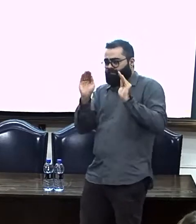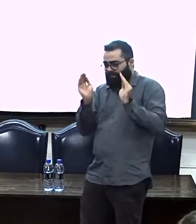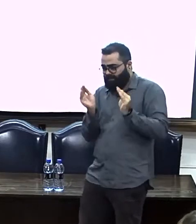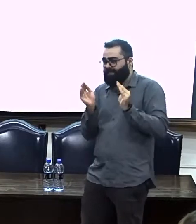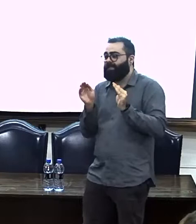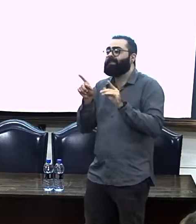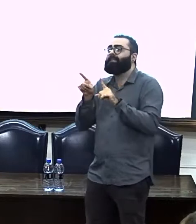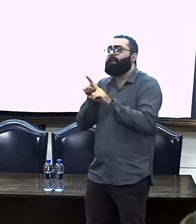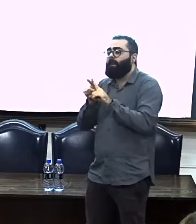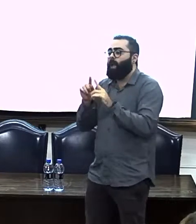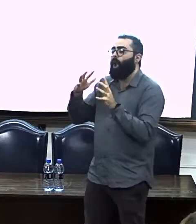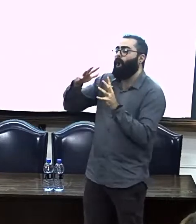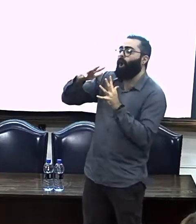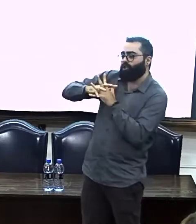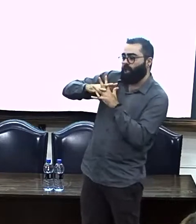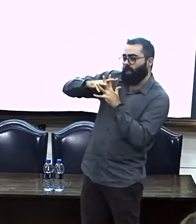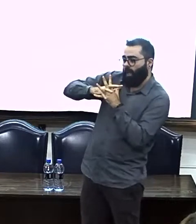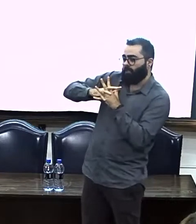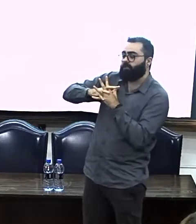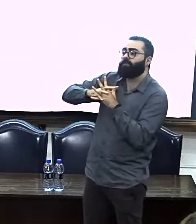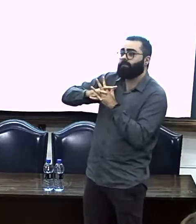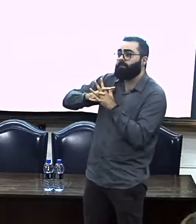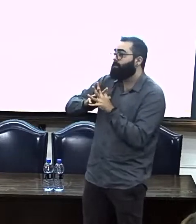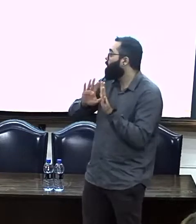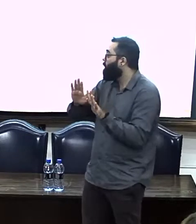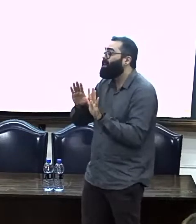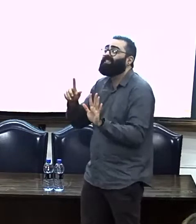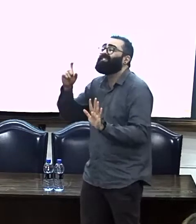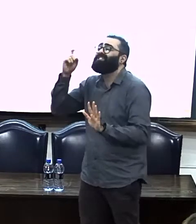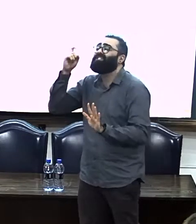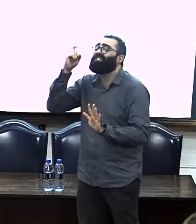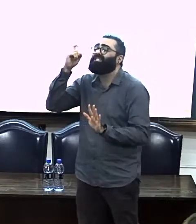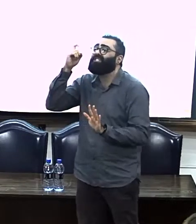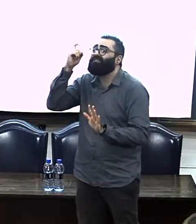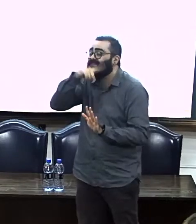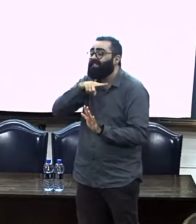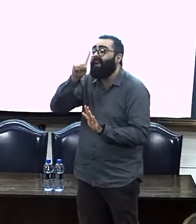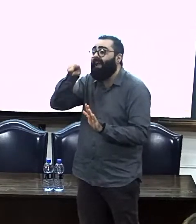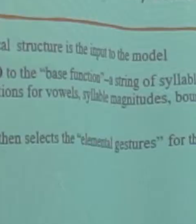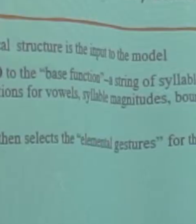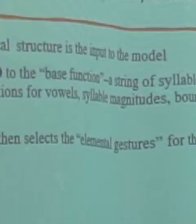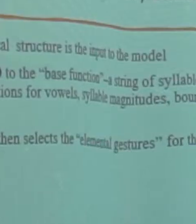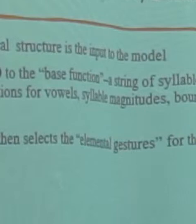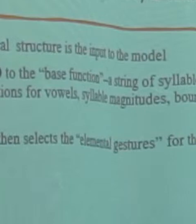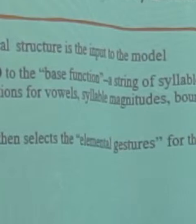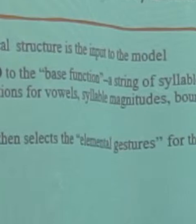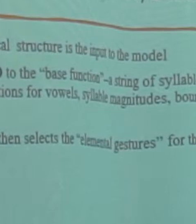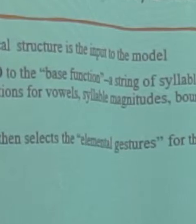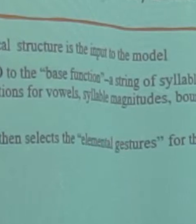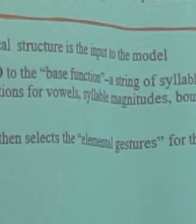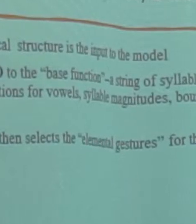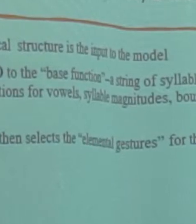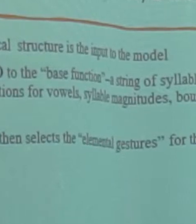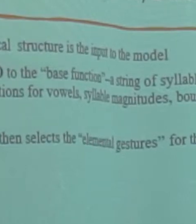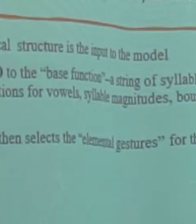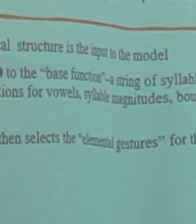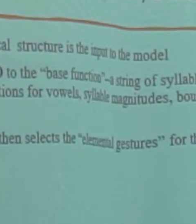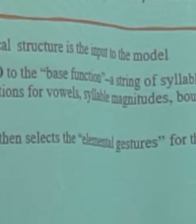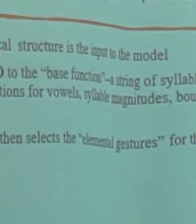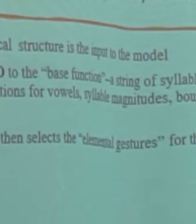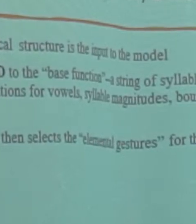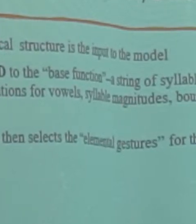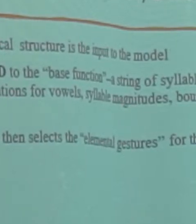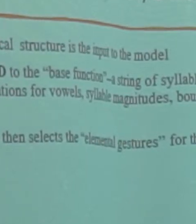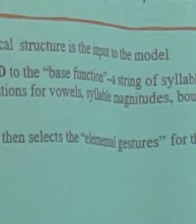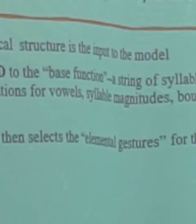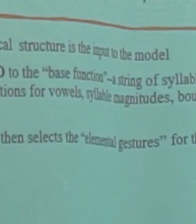converter part. The third part is the distributor, and that takes this and selects the